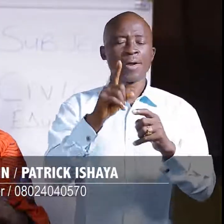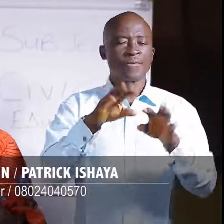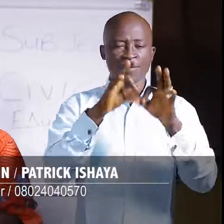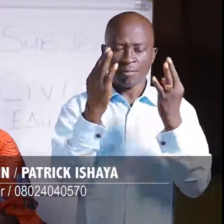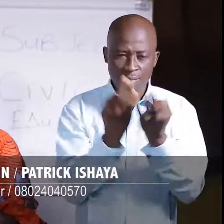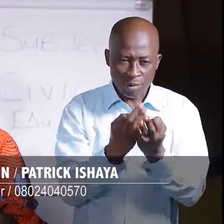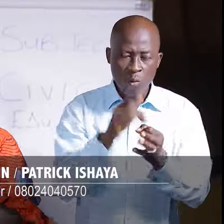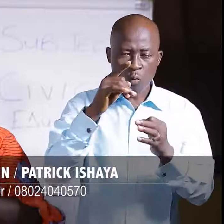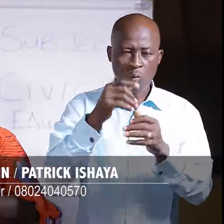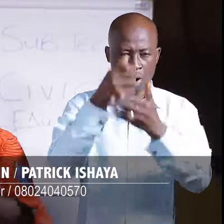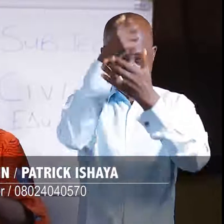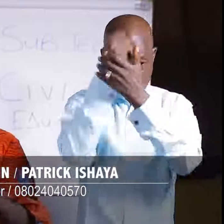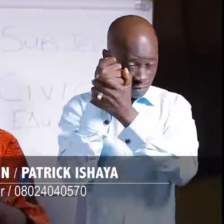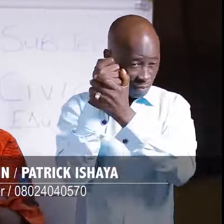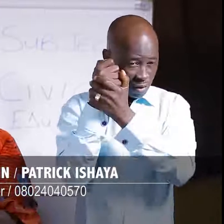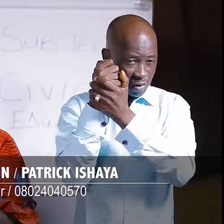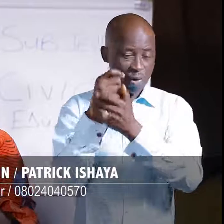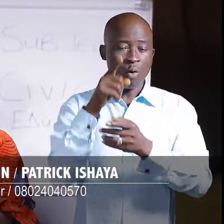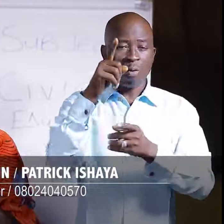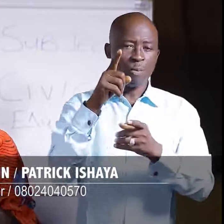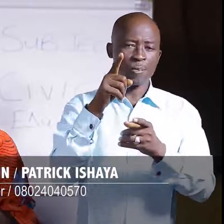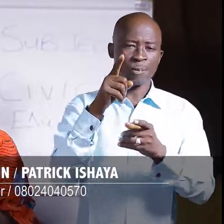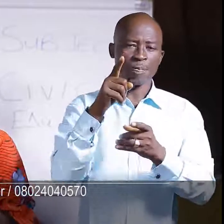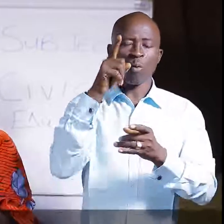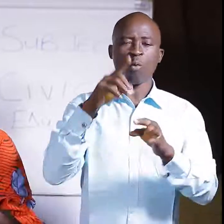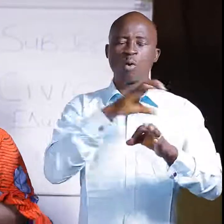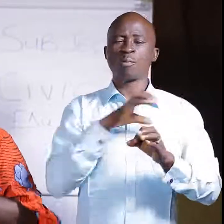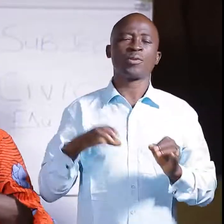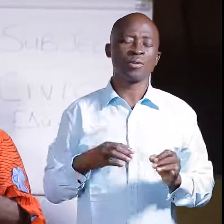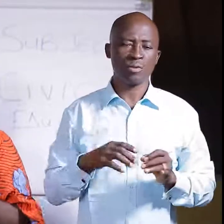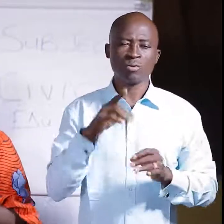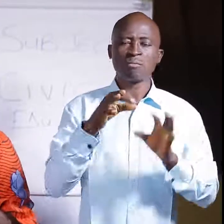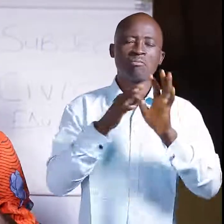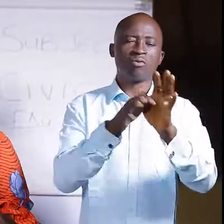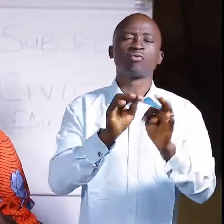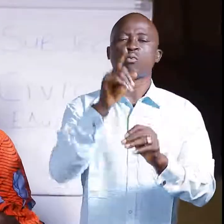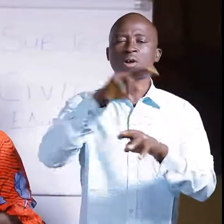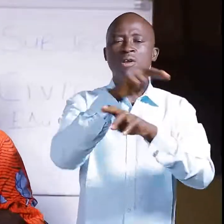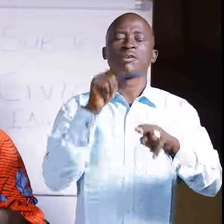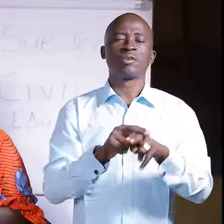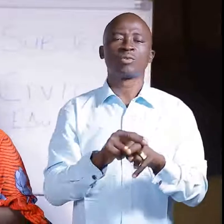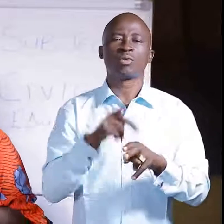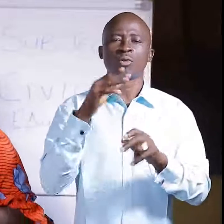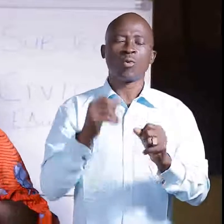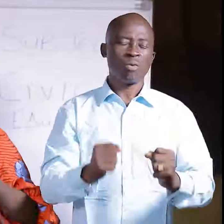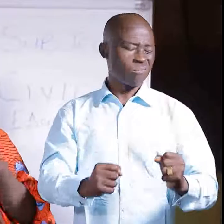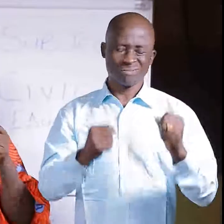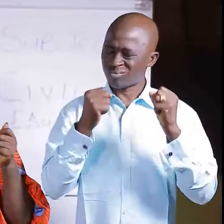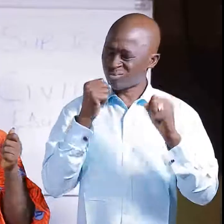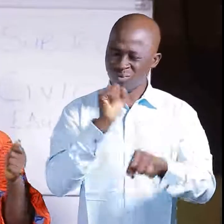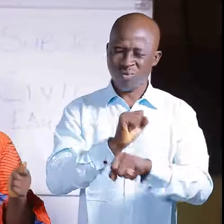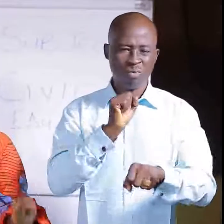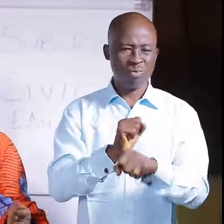to one umbrella. You belong to one community. You belong to one nation. You will strive